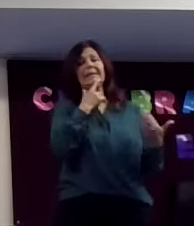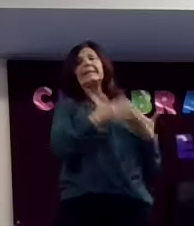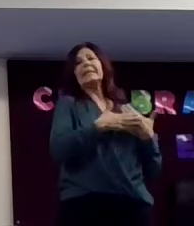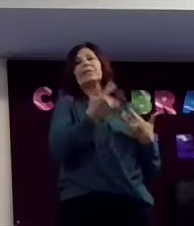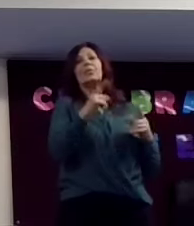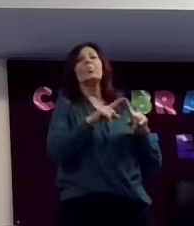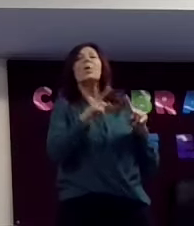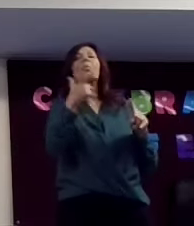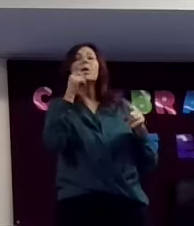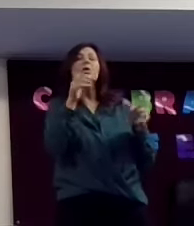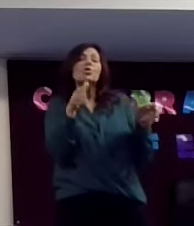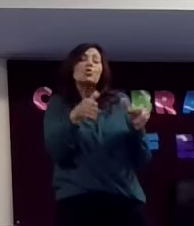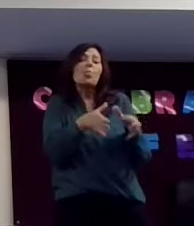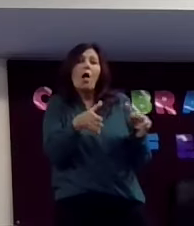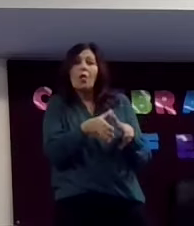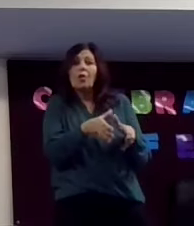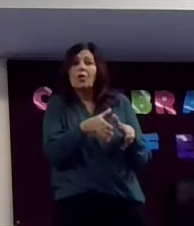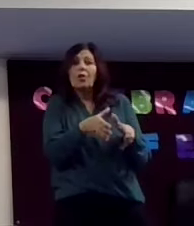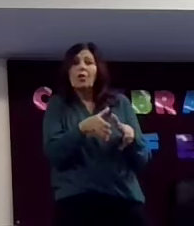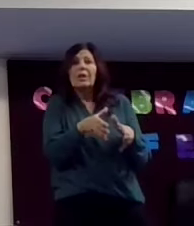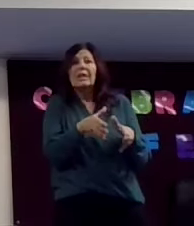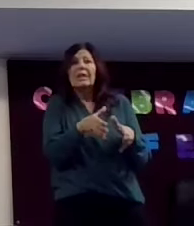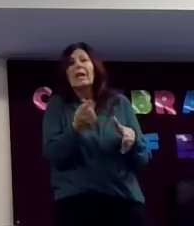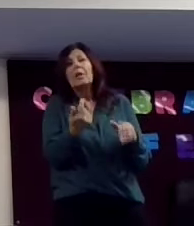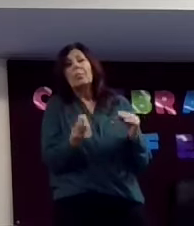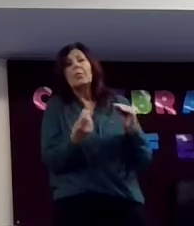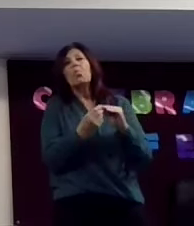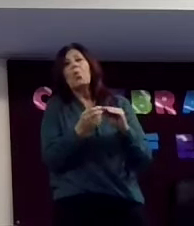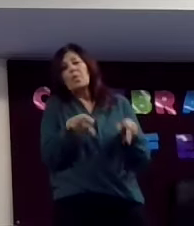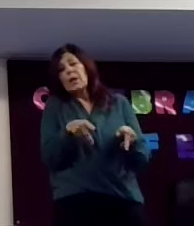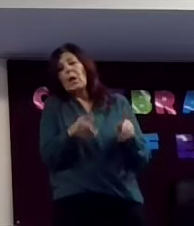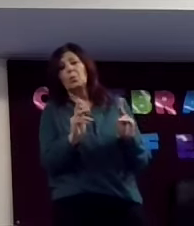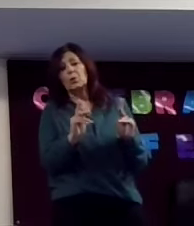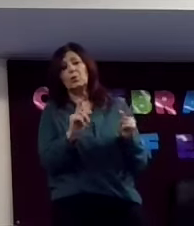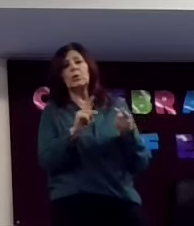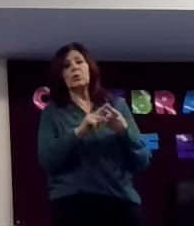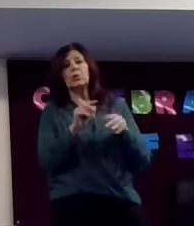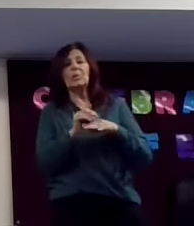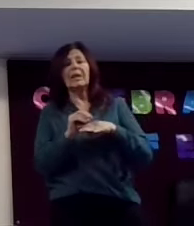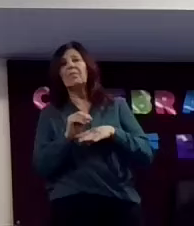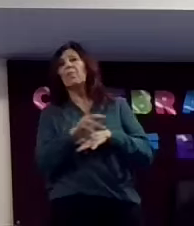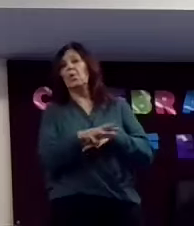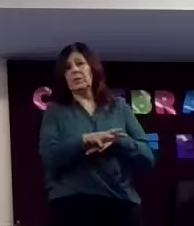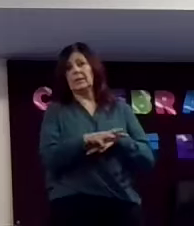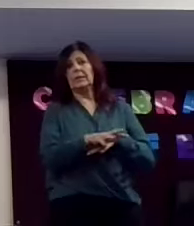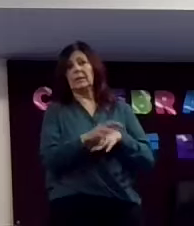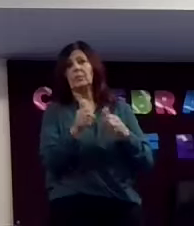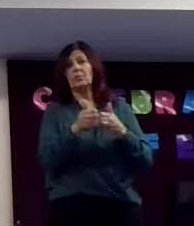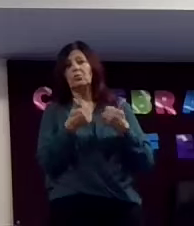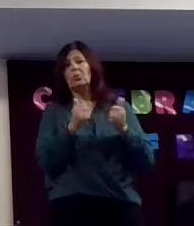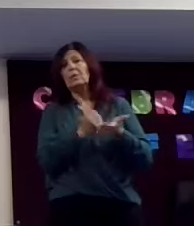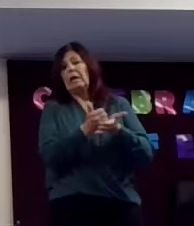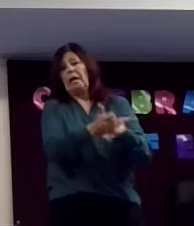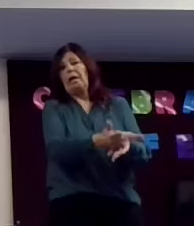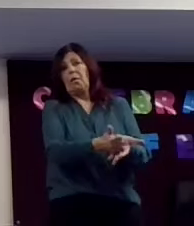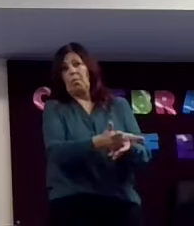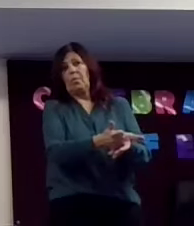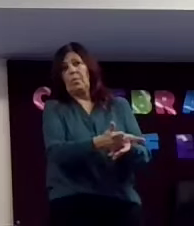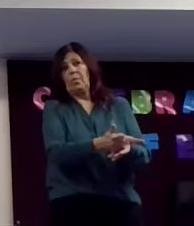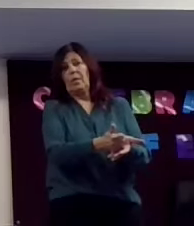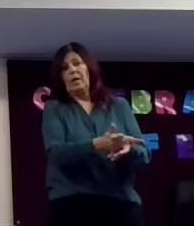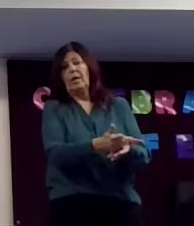because it's smaller, you have maybe a bit more of an opportunity to be influential in terms of trying to help people through